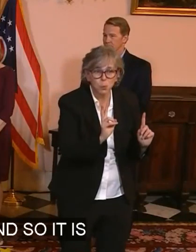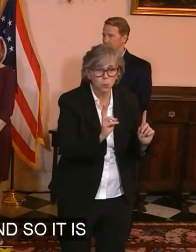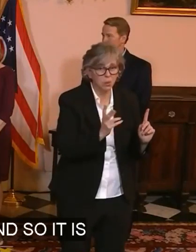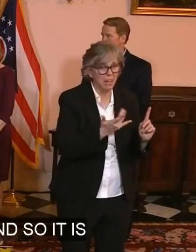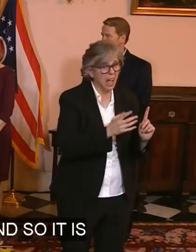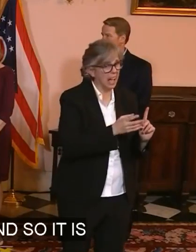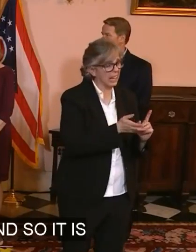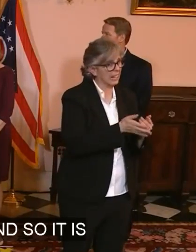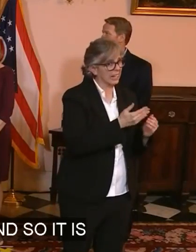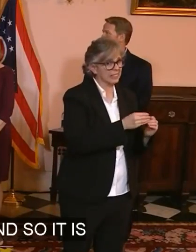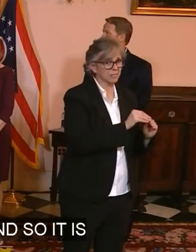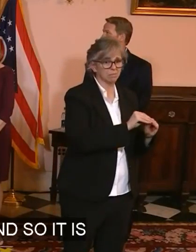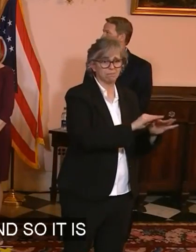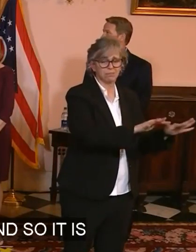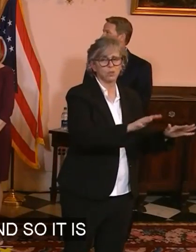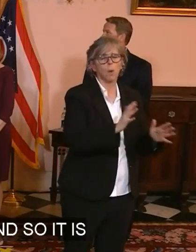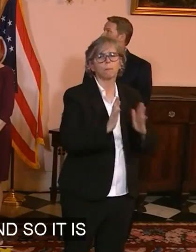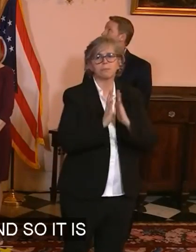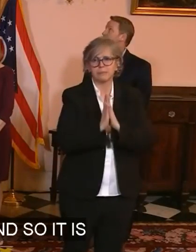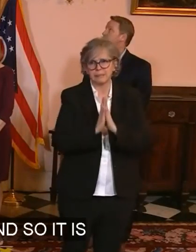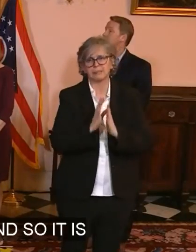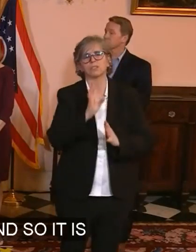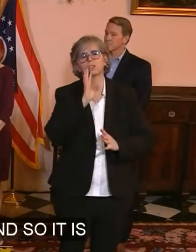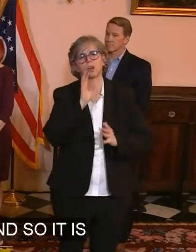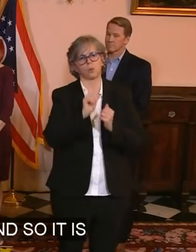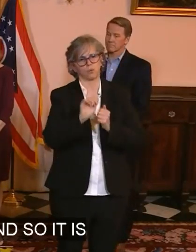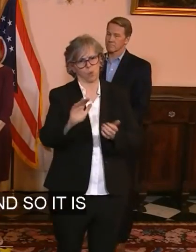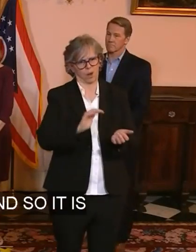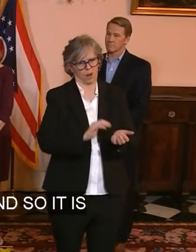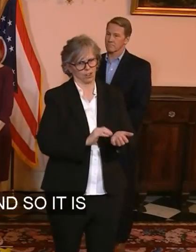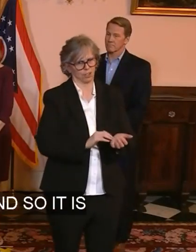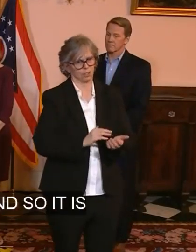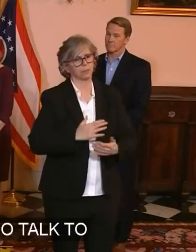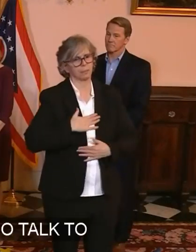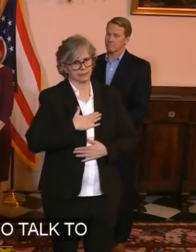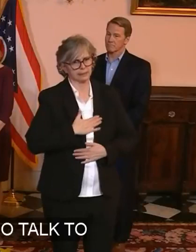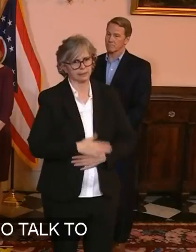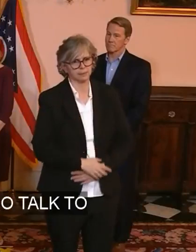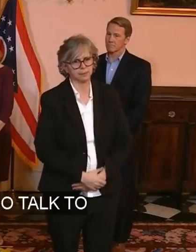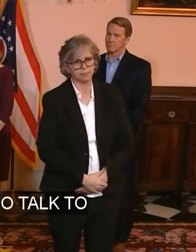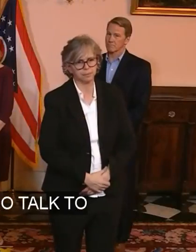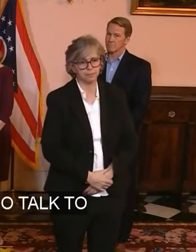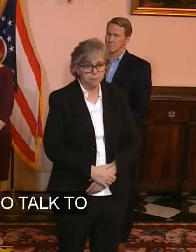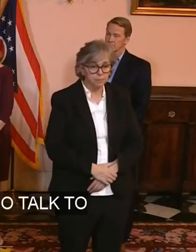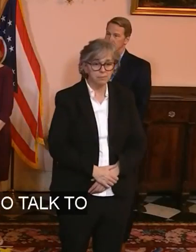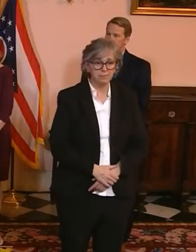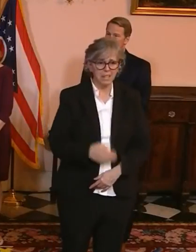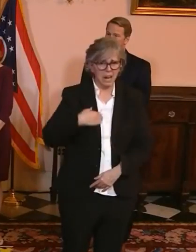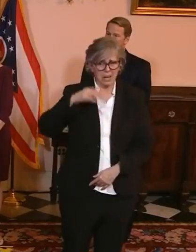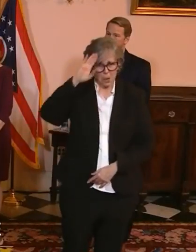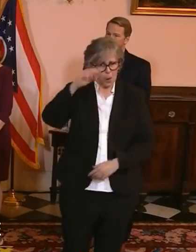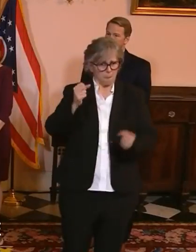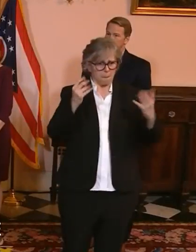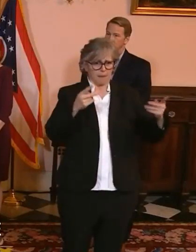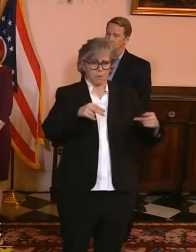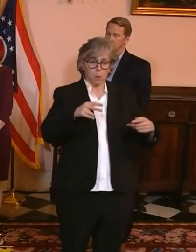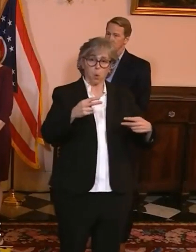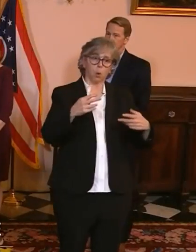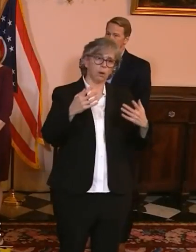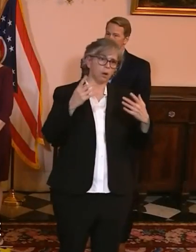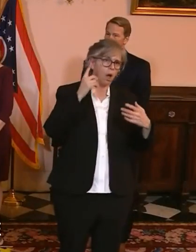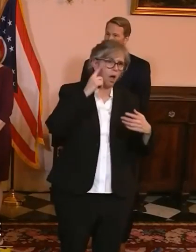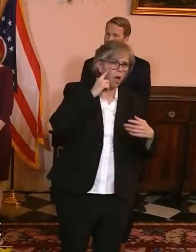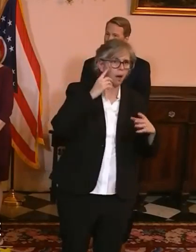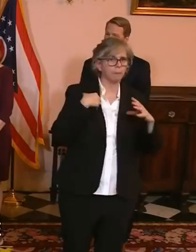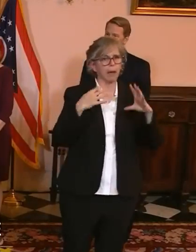concerns. I know that many of you are hearing all of this, and you're hearing all this news about testing.